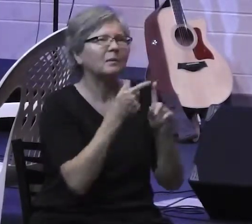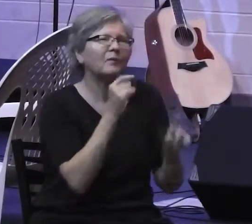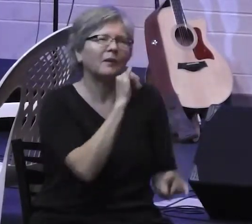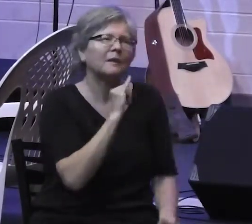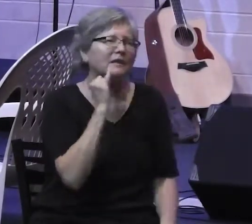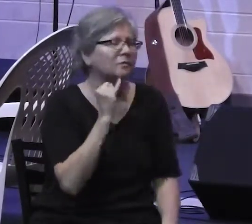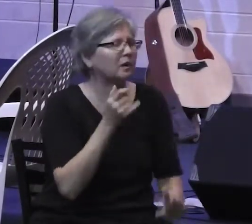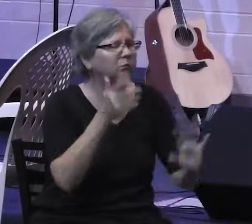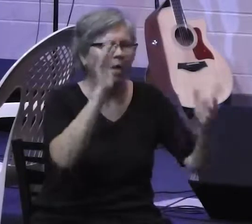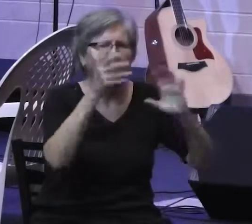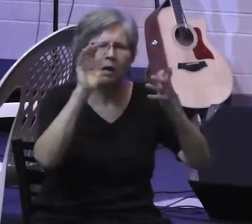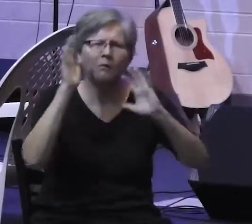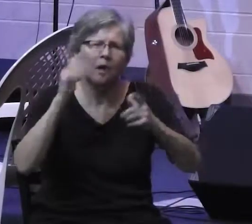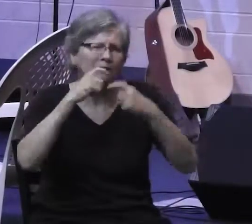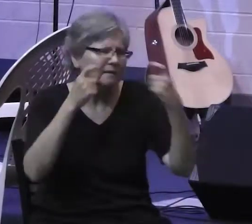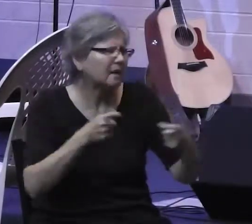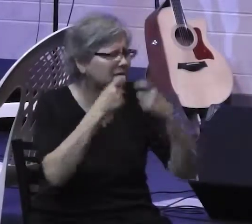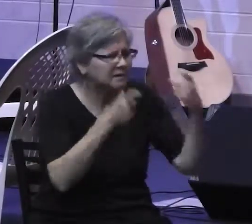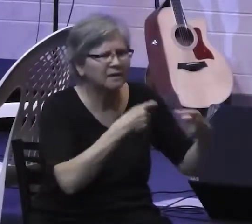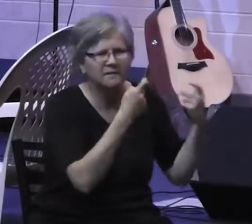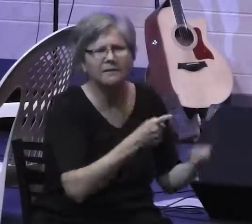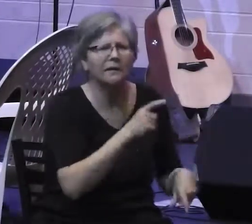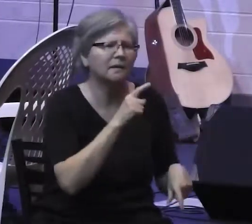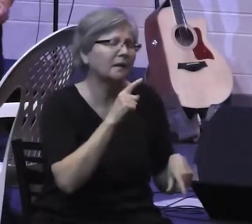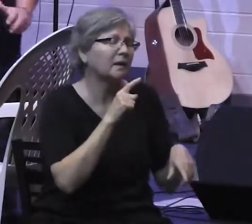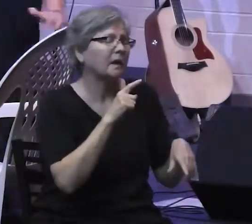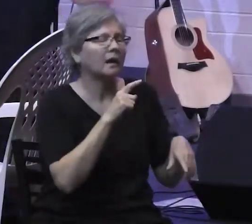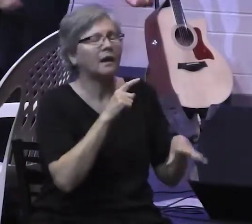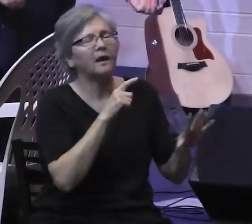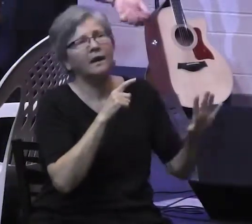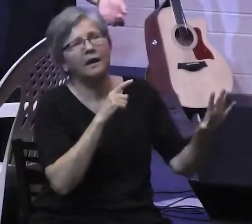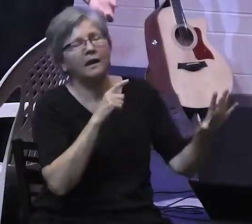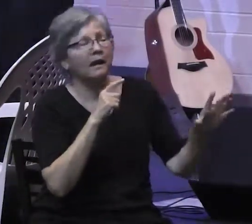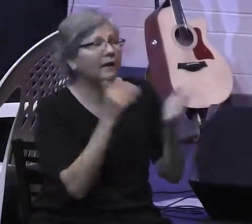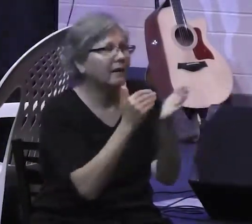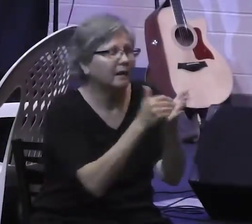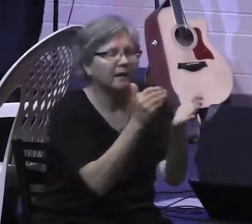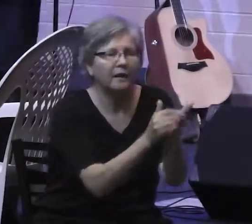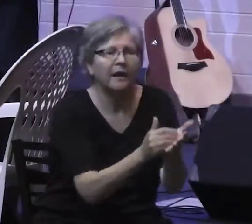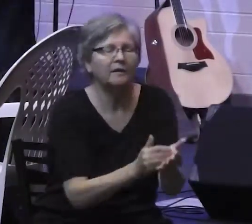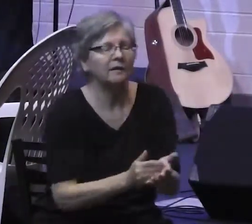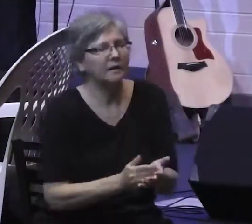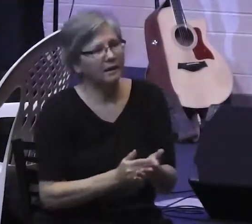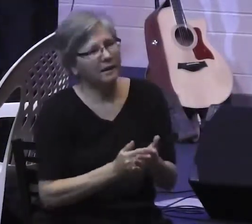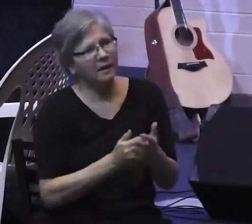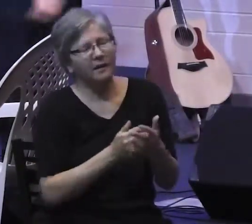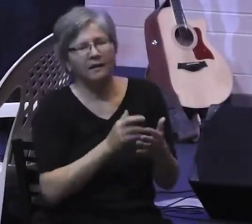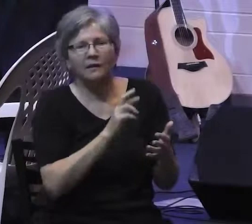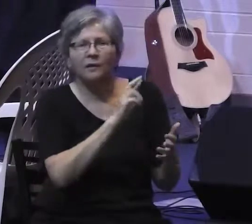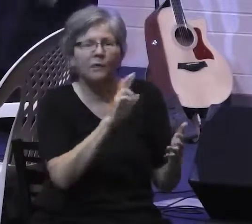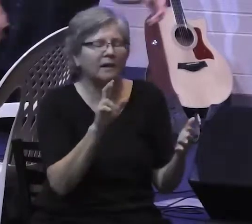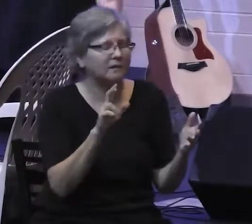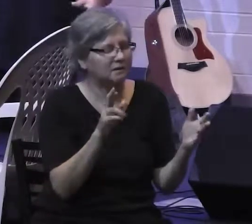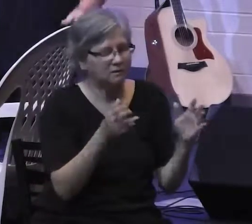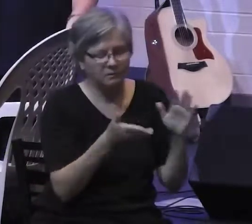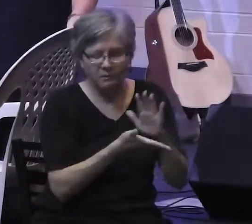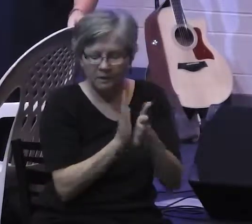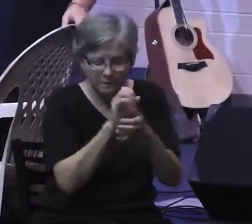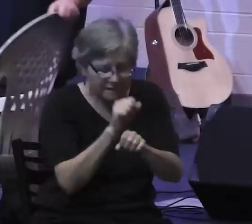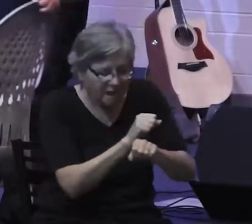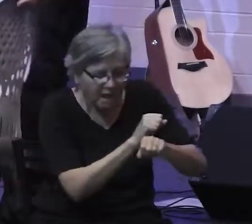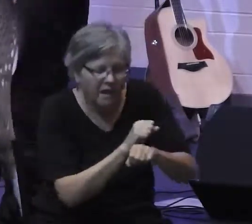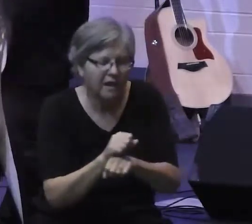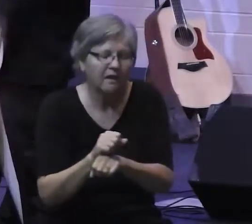over again. Israel just can't get it right. And they're about to be taken off into captivity and first invaded, and then later part of them are taken